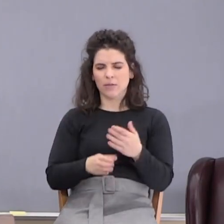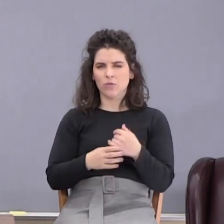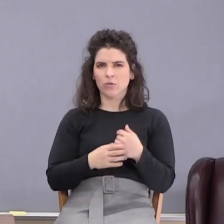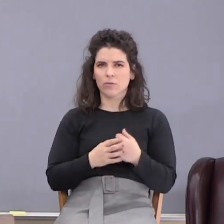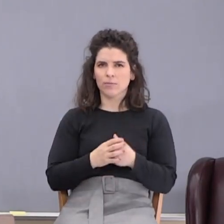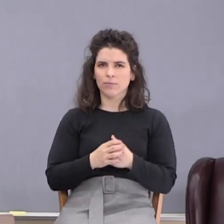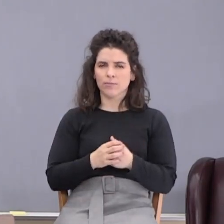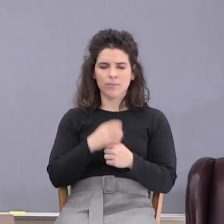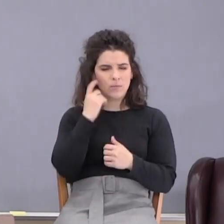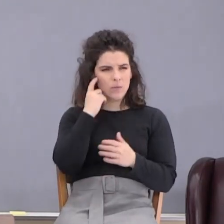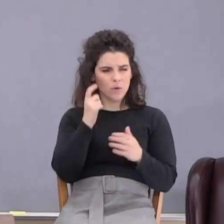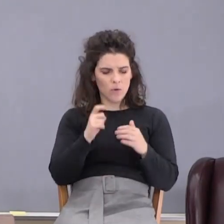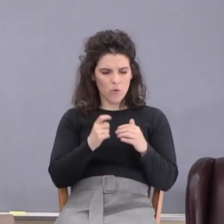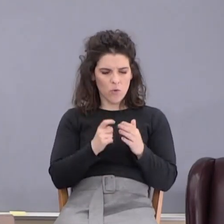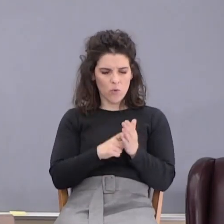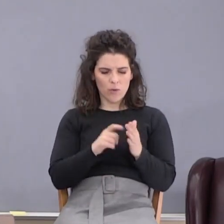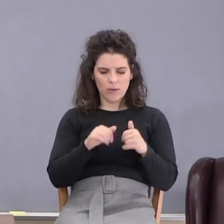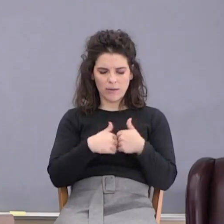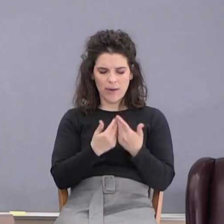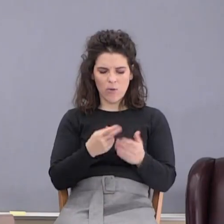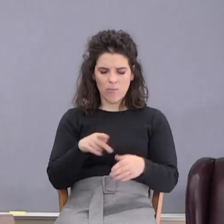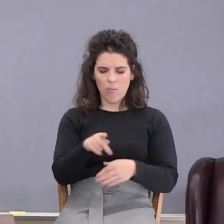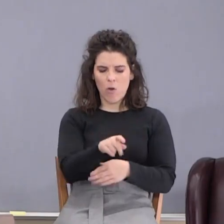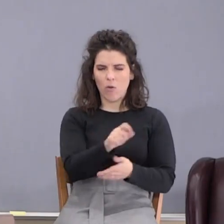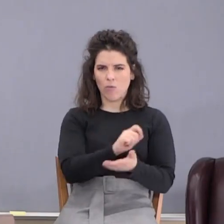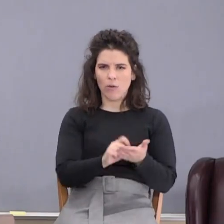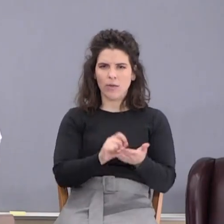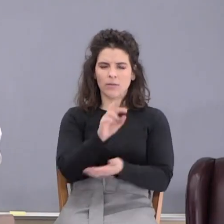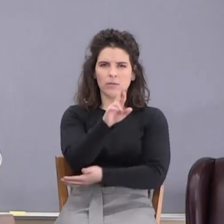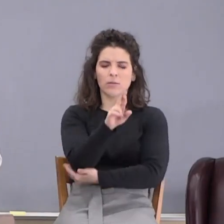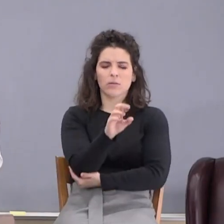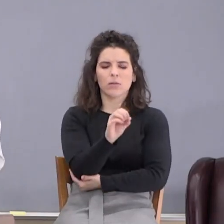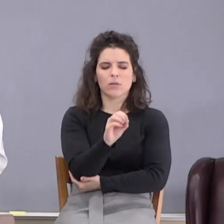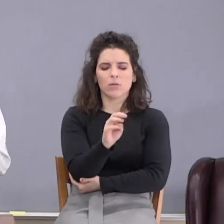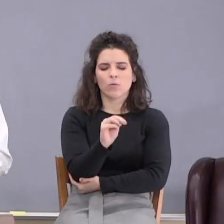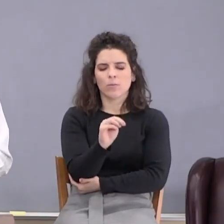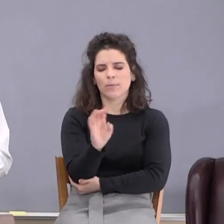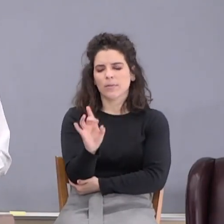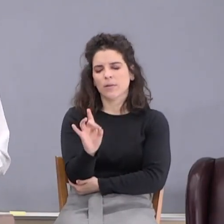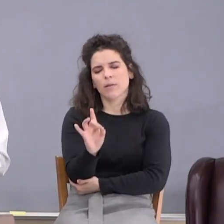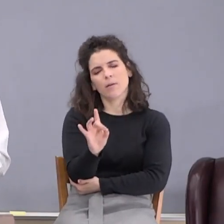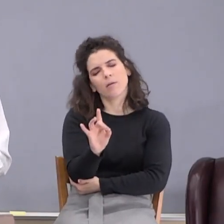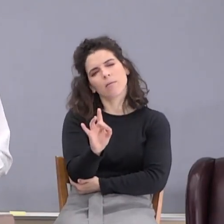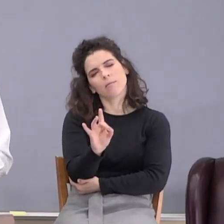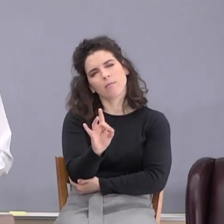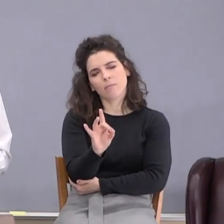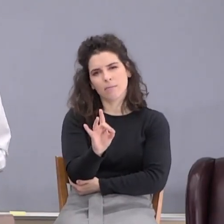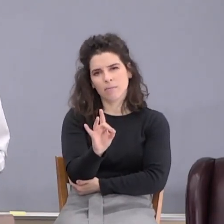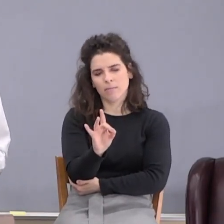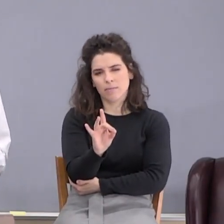notice how Paul here writes, Romans chapter 8 and verse